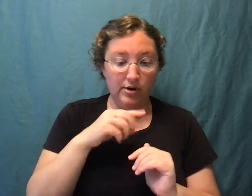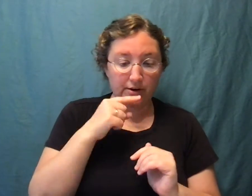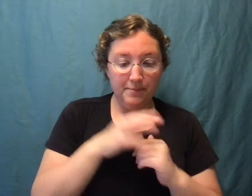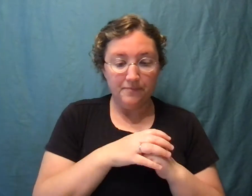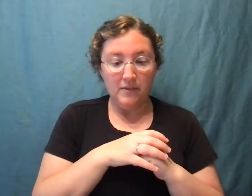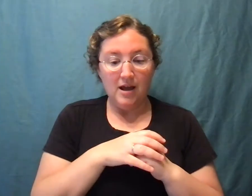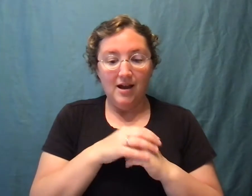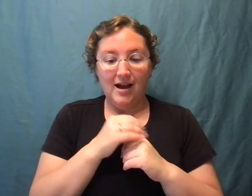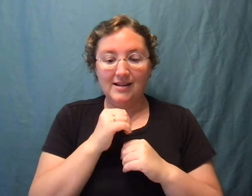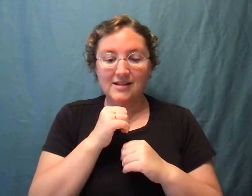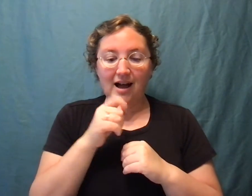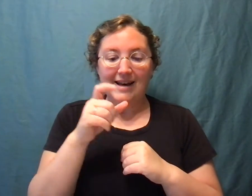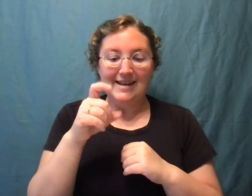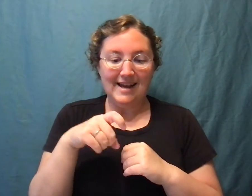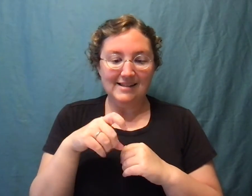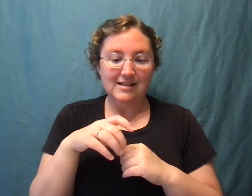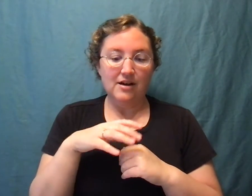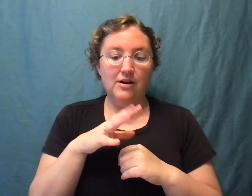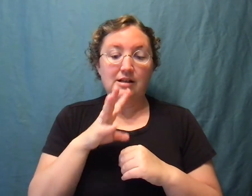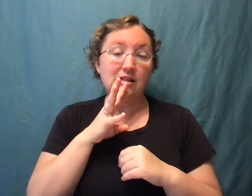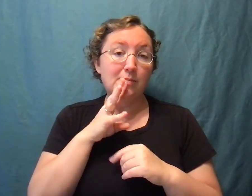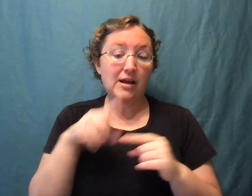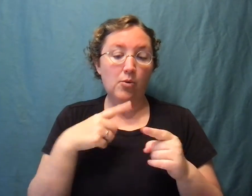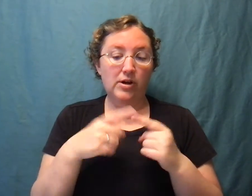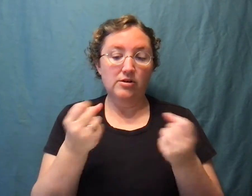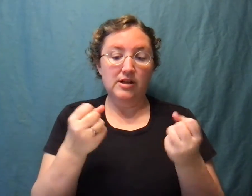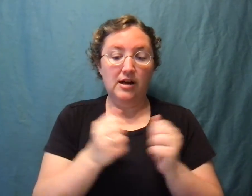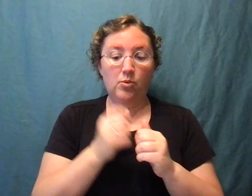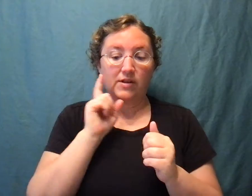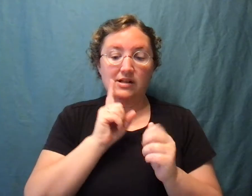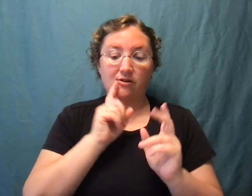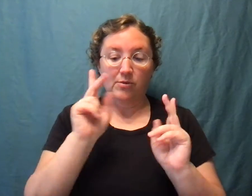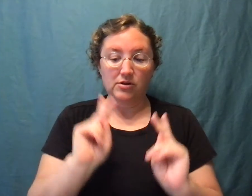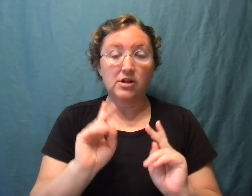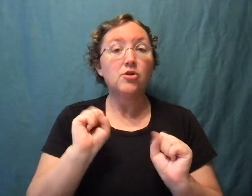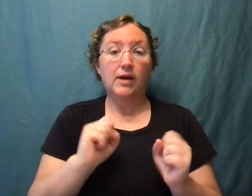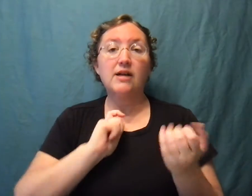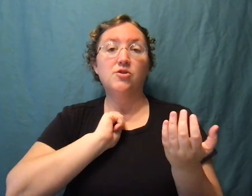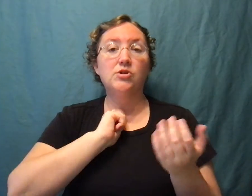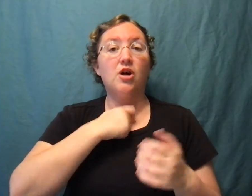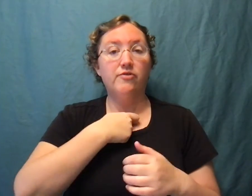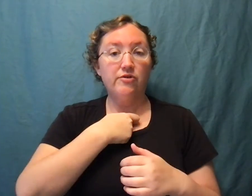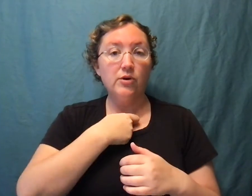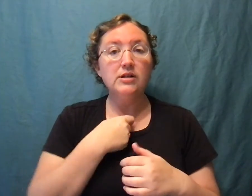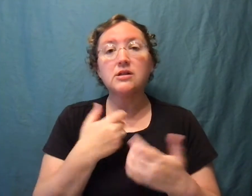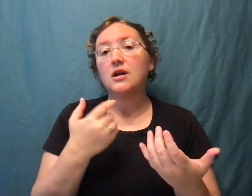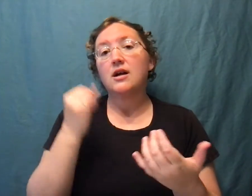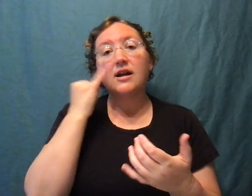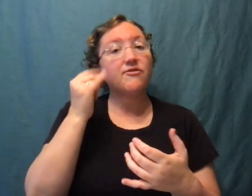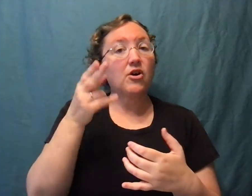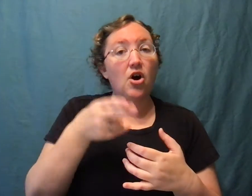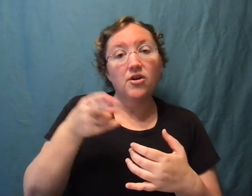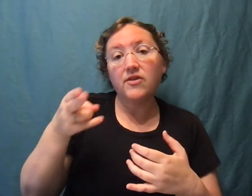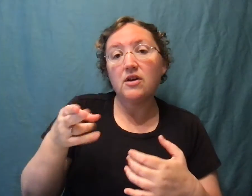hearing. And it's not necessary to speak when you're signing with a deaf person. You can switch off your voice. If they're hard of